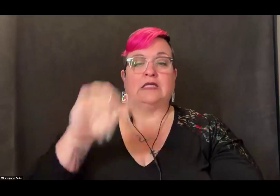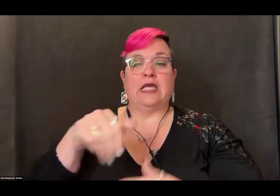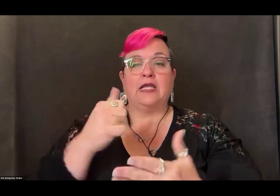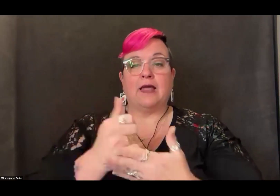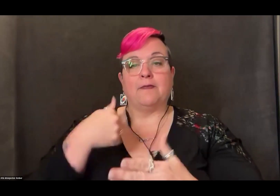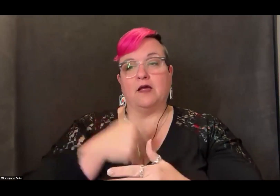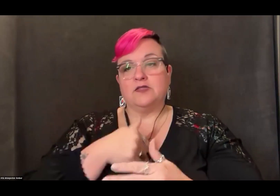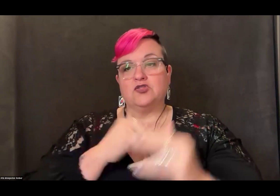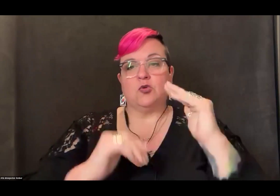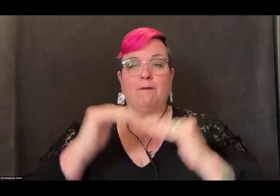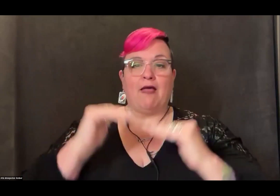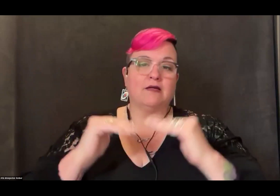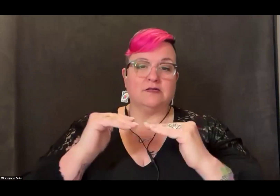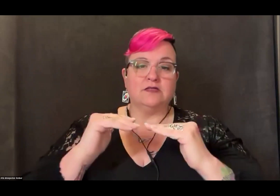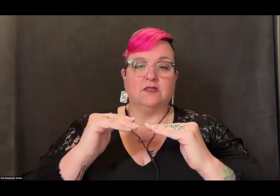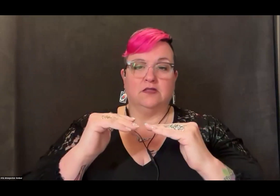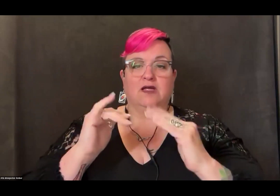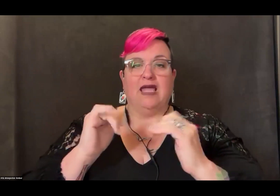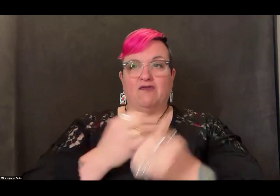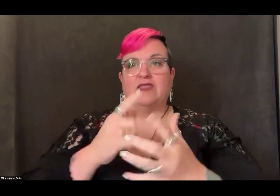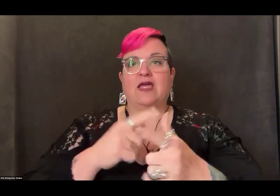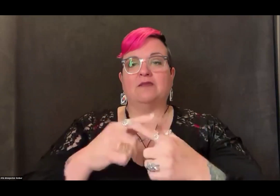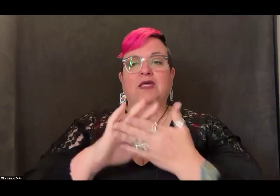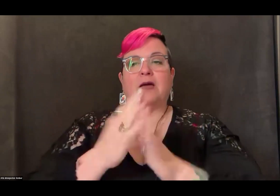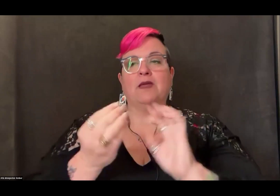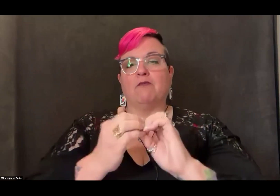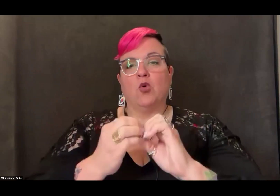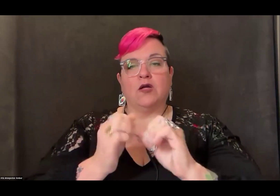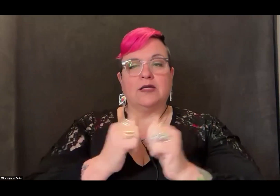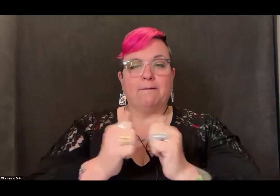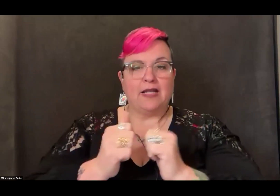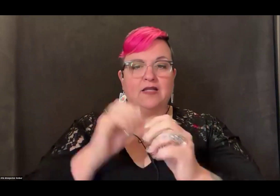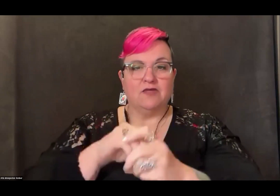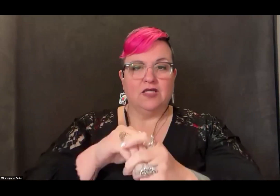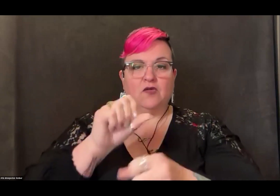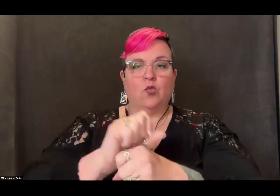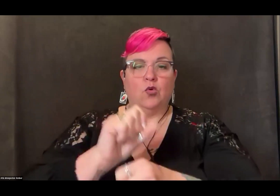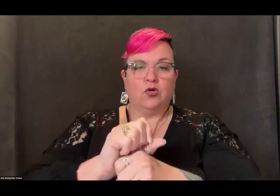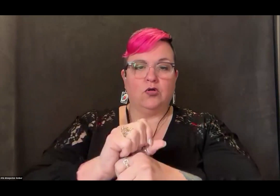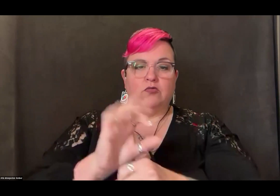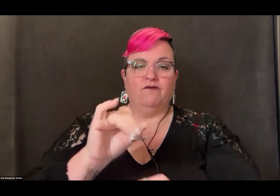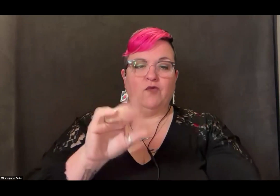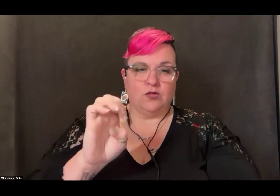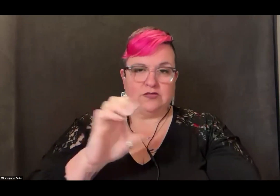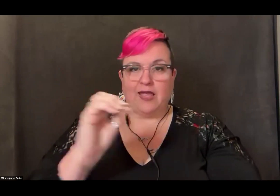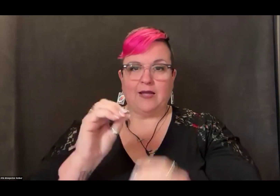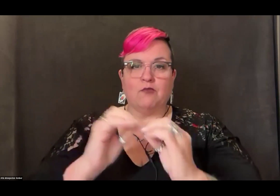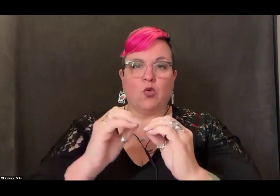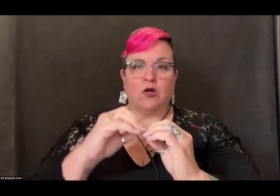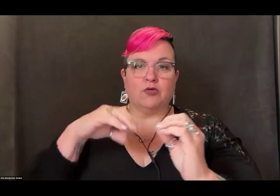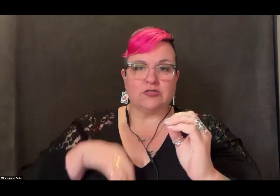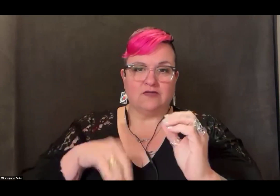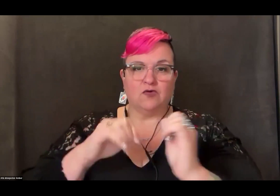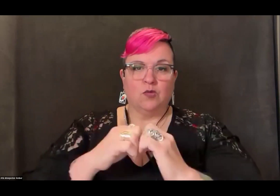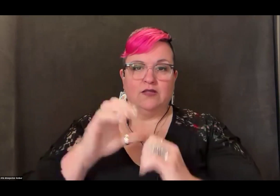us in balancing out the playing field and being more competitive in the workforce, being more productive with our colleagues,